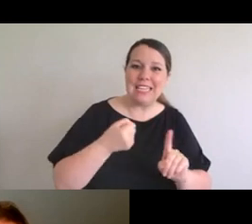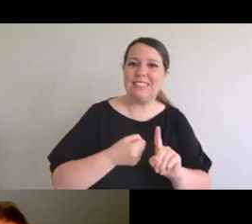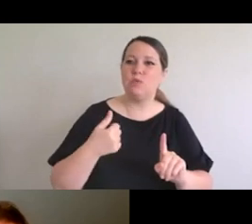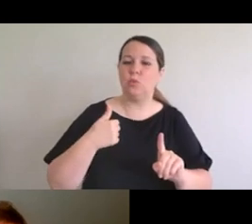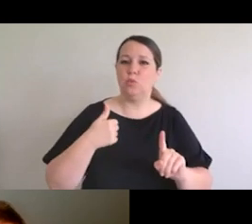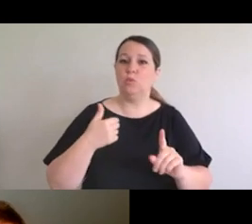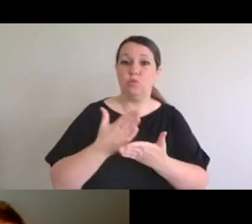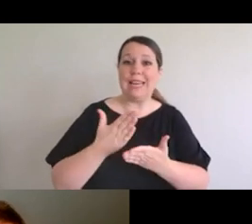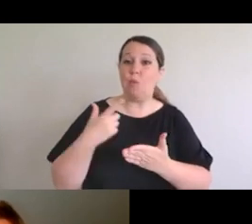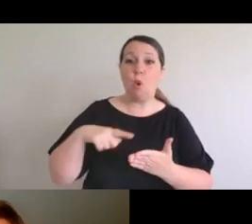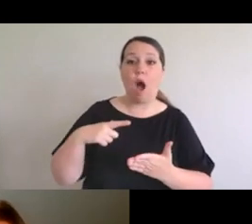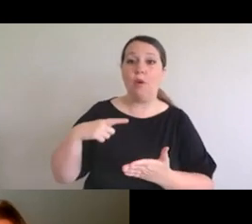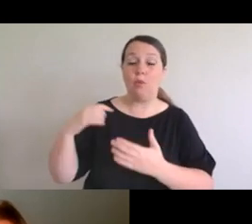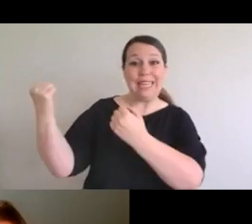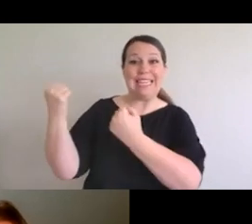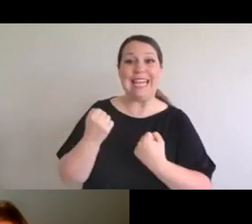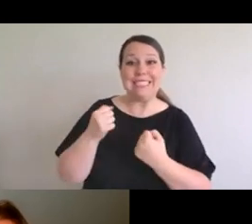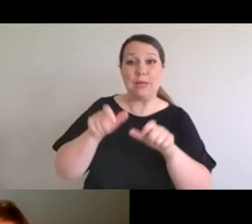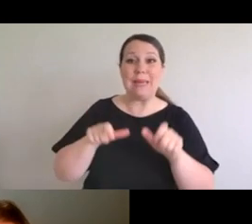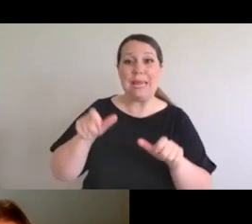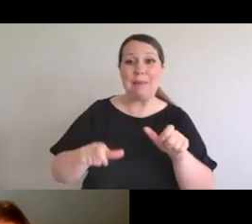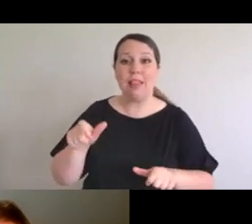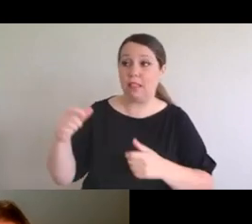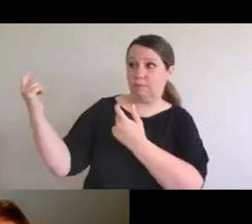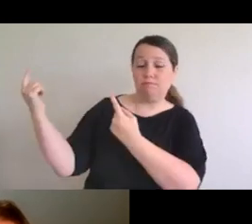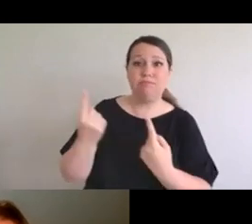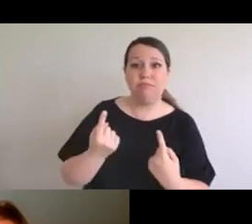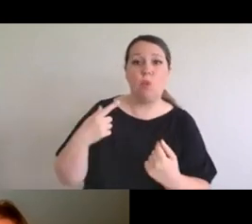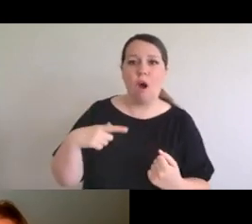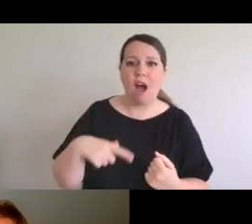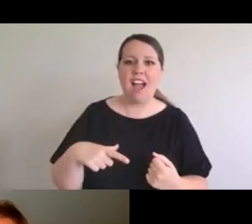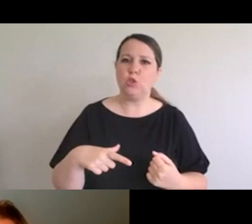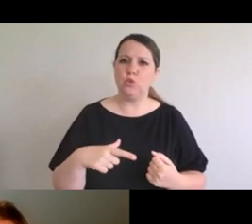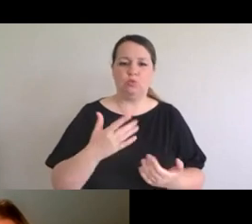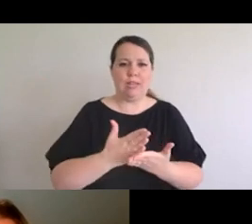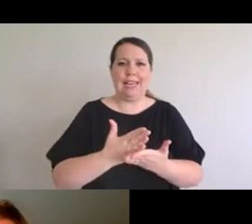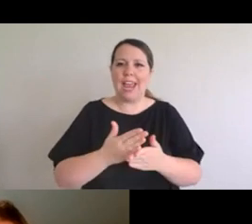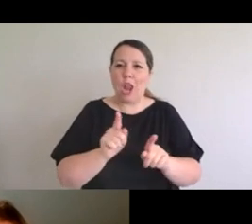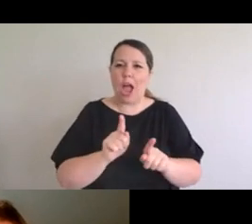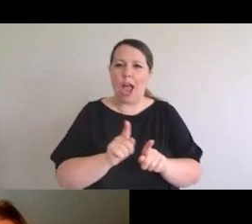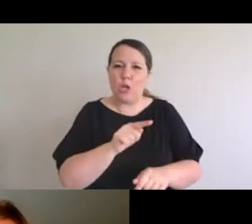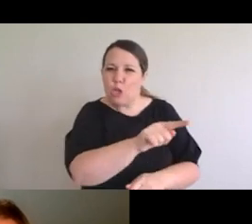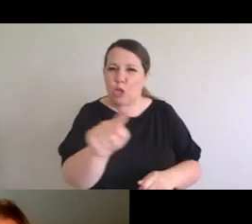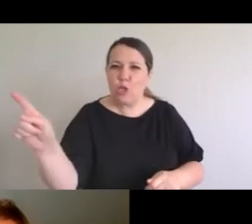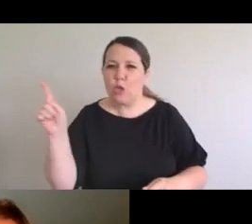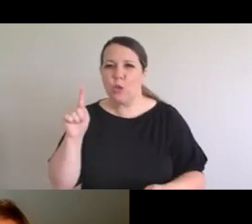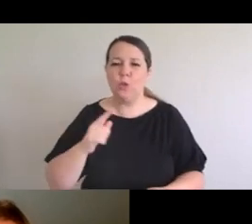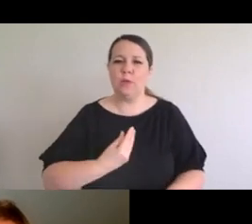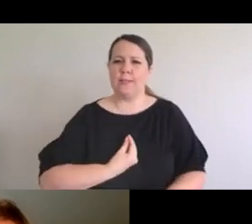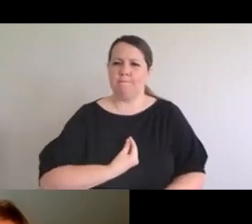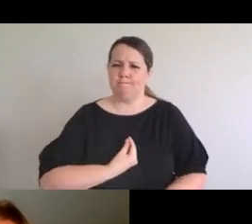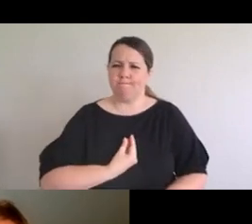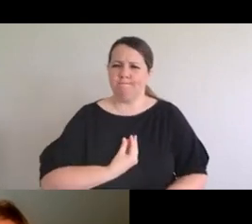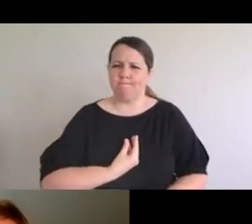and the entitlement that people with disabilities in New Zealand deserve better. We deserve